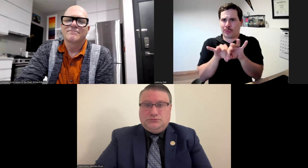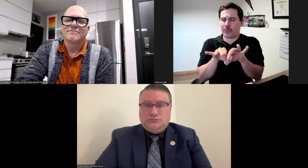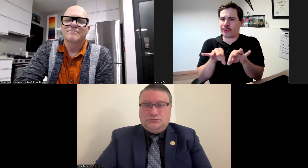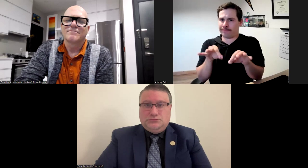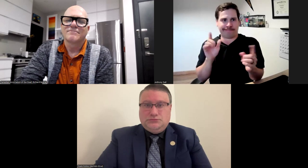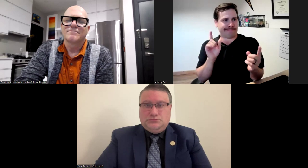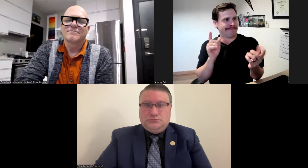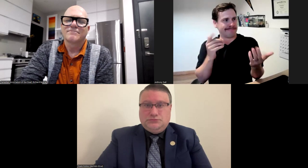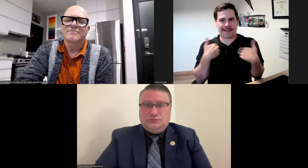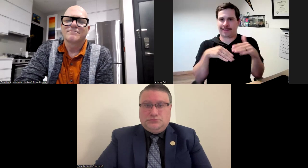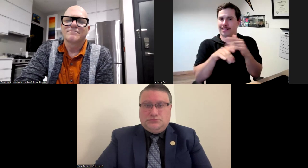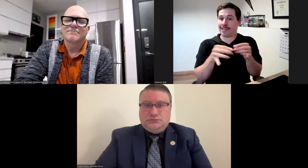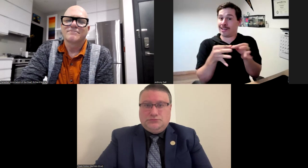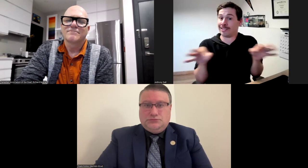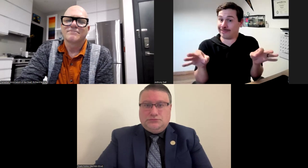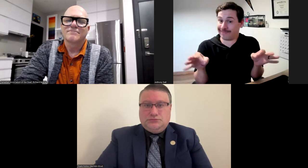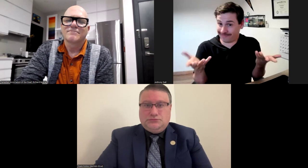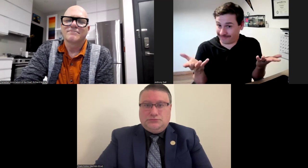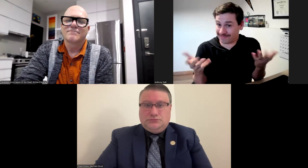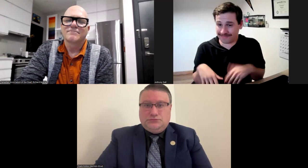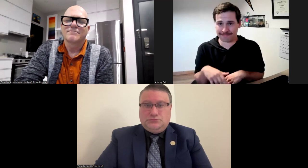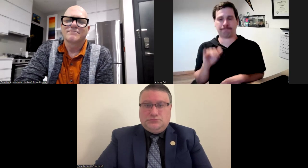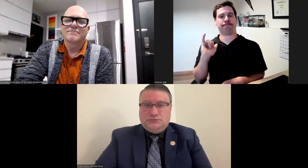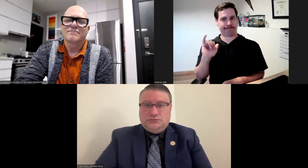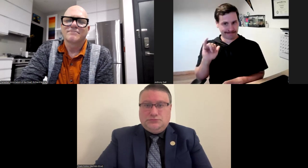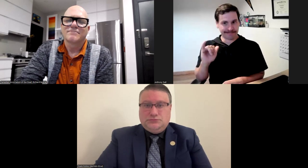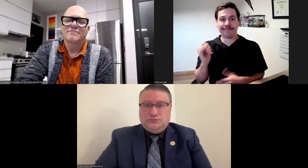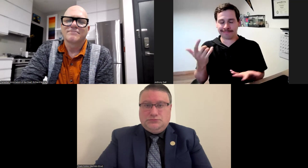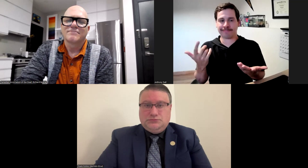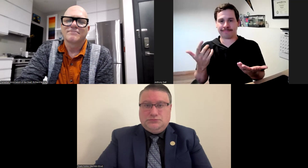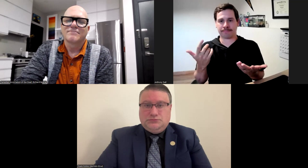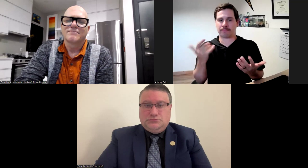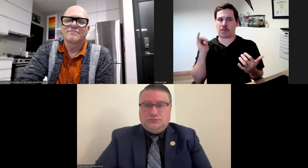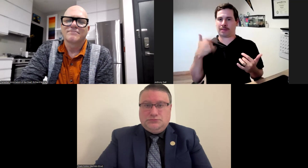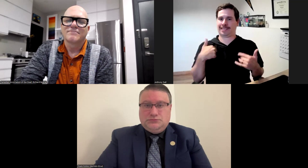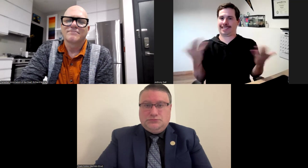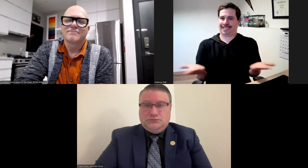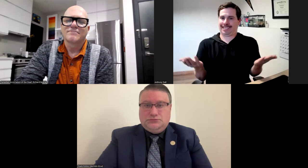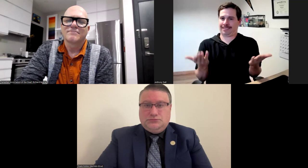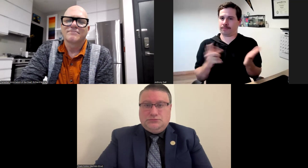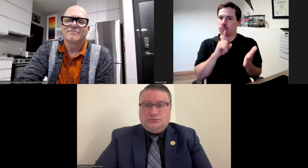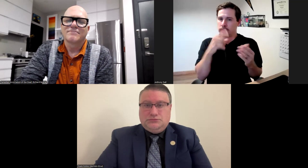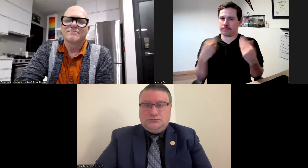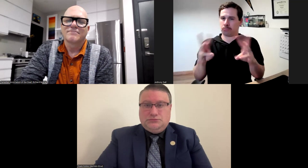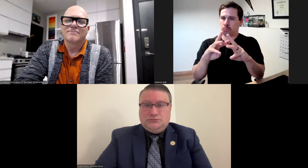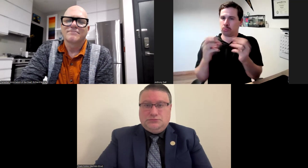folks in an educational program, and they are still unaware of access to language for deaf children could be done in a visual